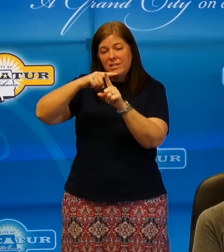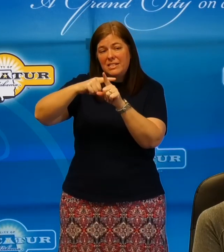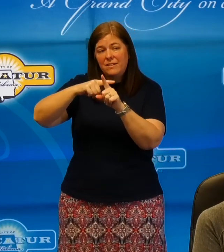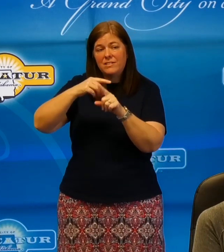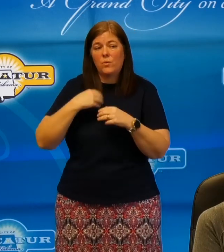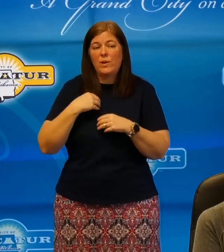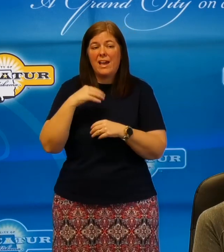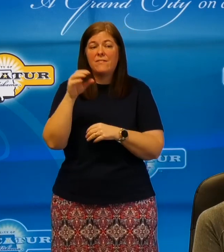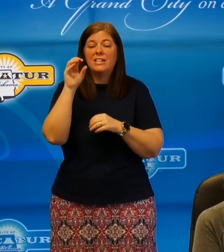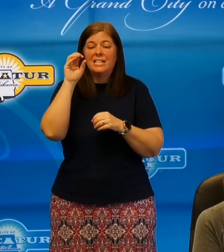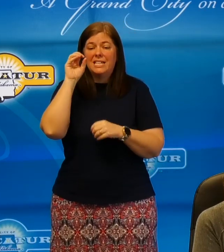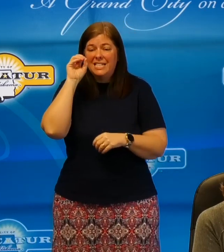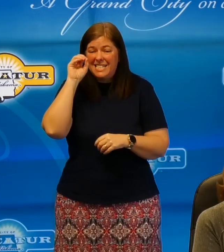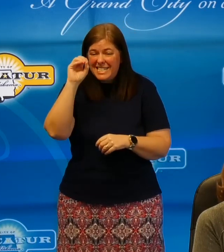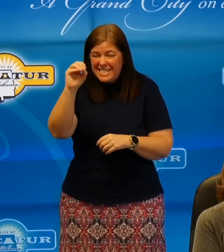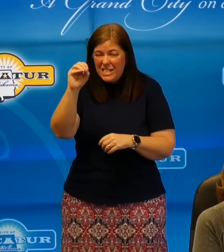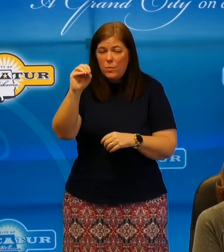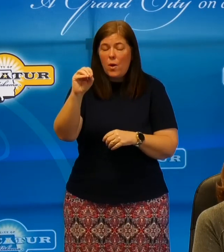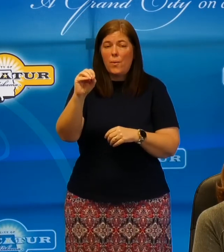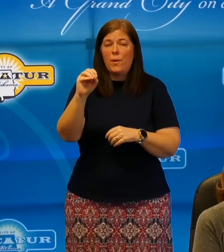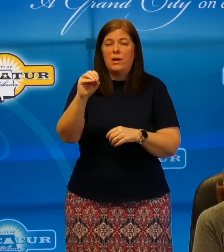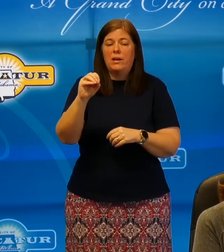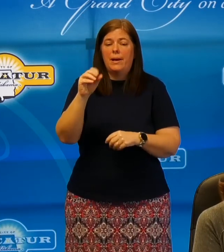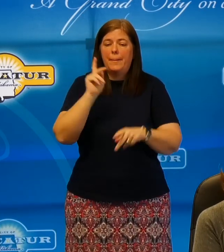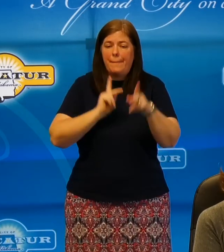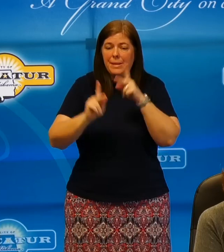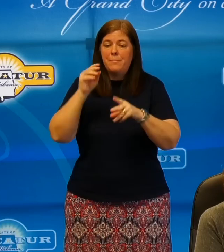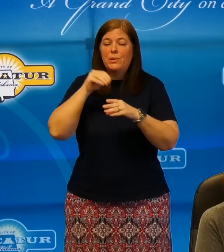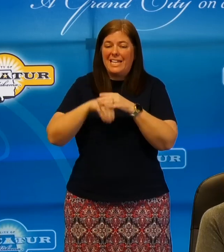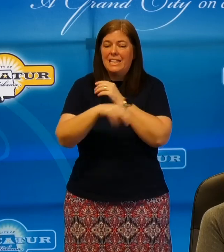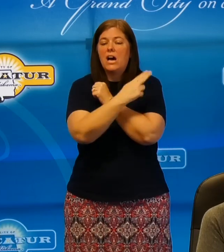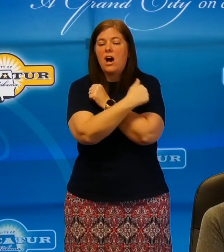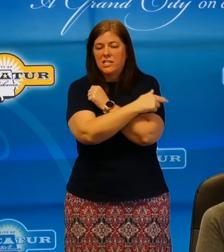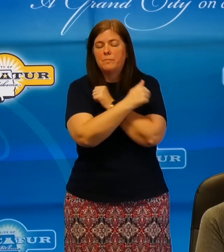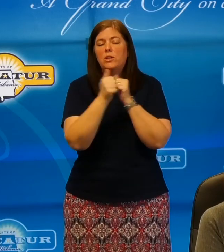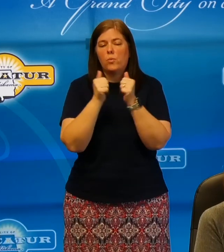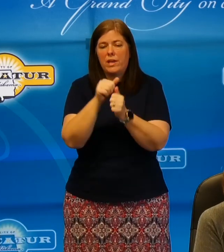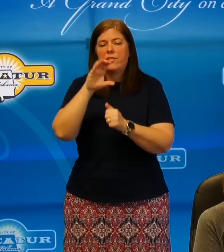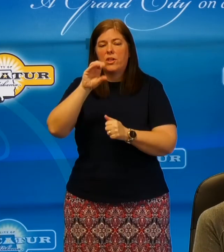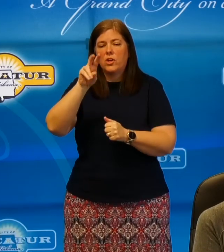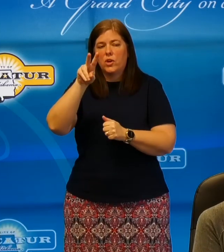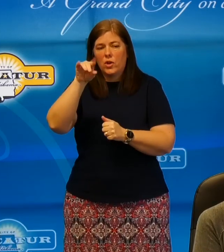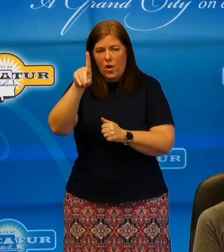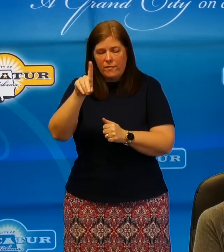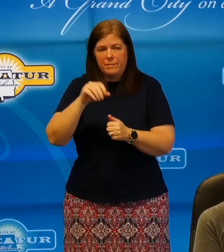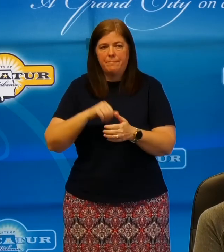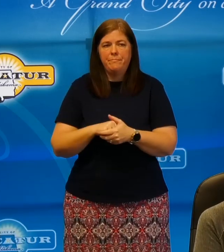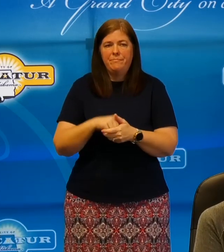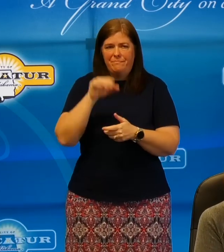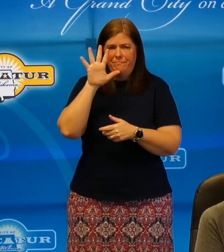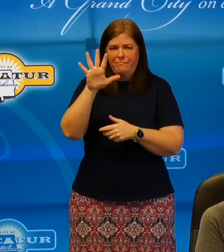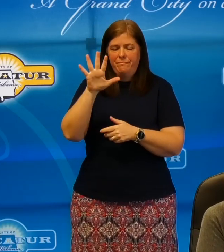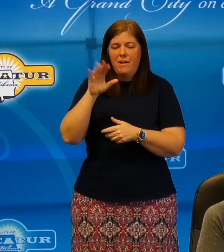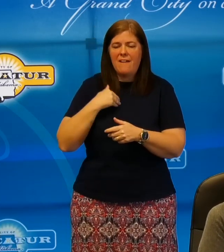0 inpatients that are positive for COVID-19. 5 are quarantined at